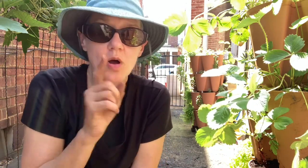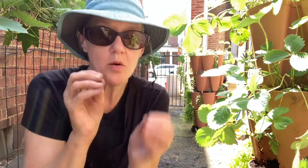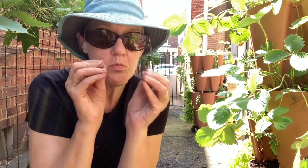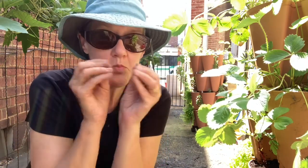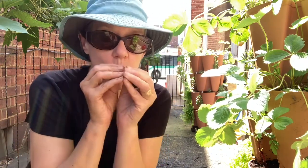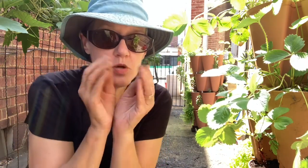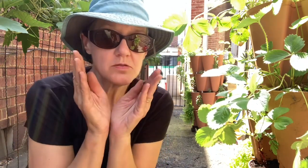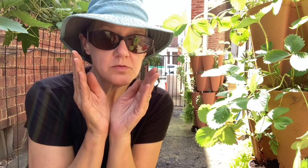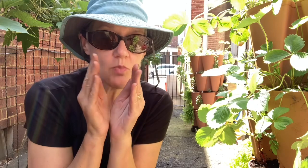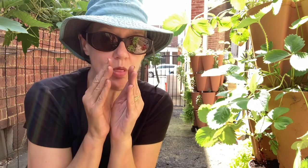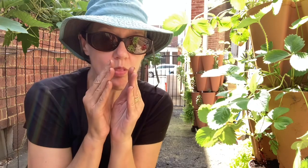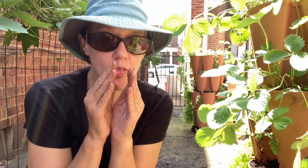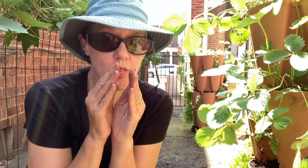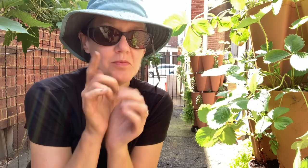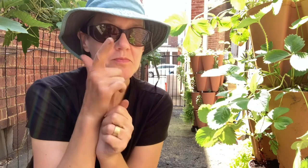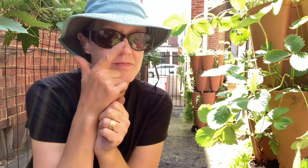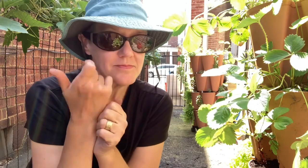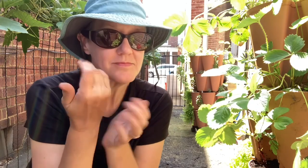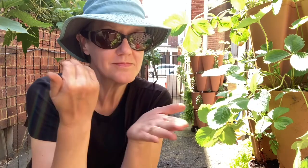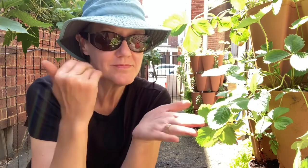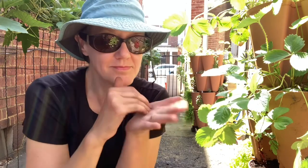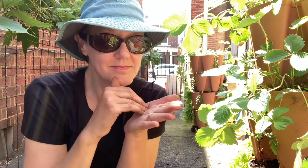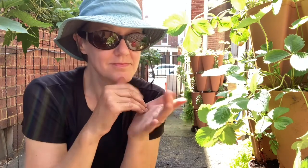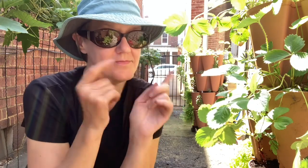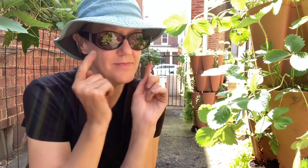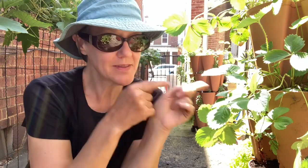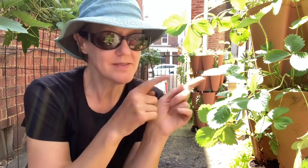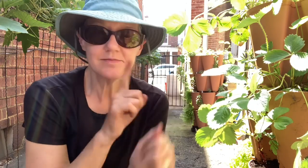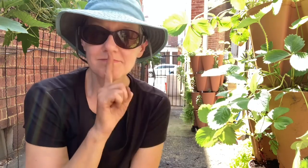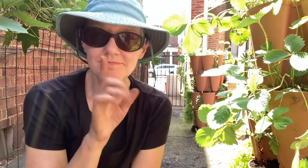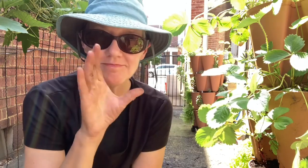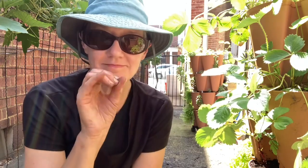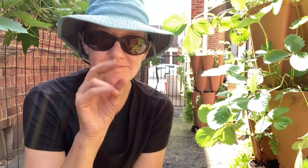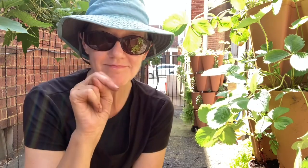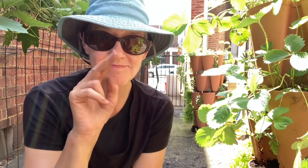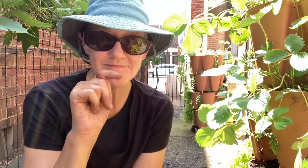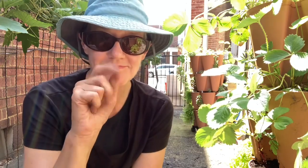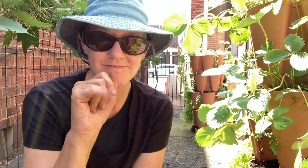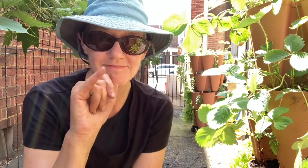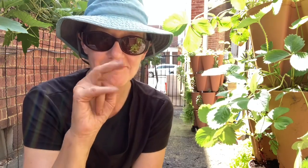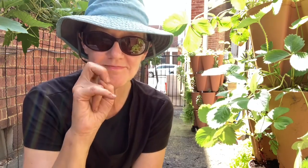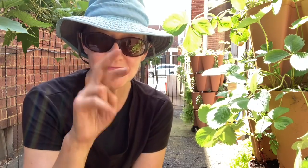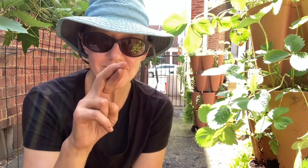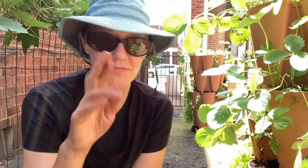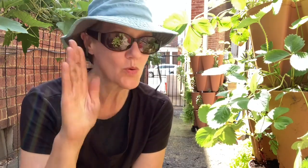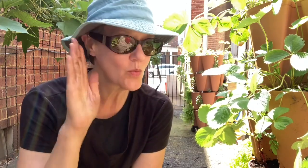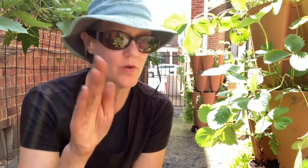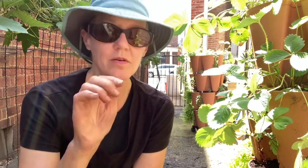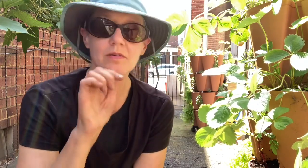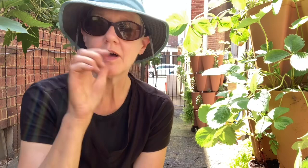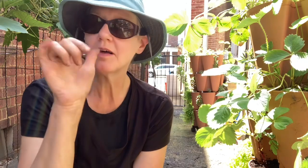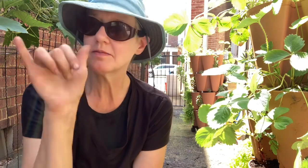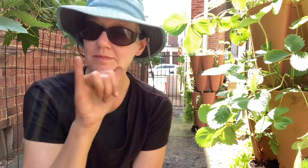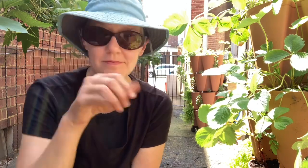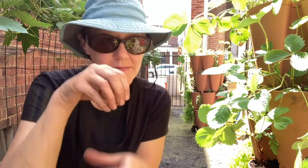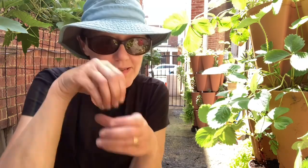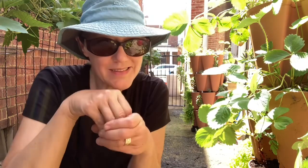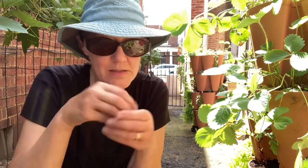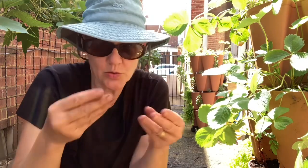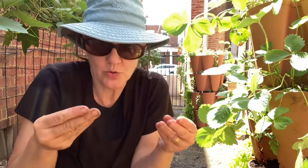Now, if you notice, these strawberries are smaller than the ones that are in the ground because, again, this is a container. And it's